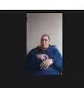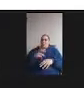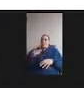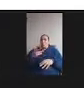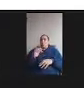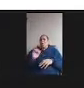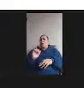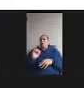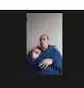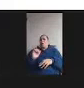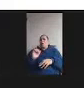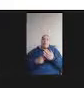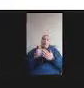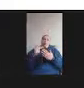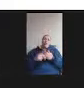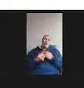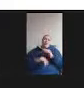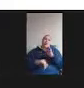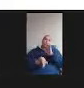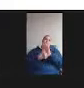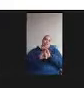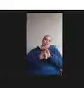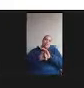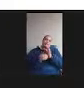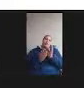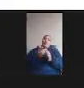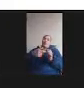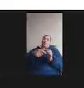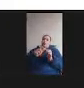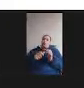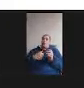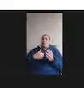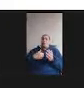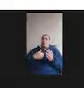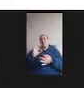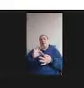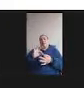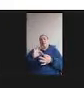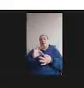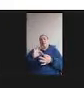been identified. So through you, Chair, I can specifically